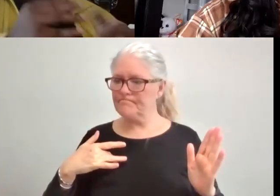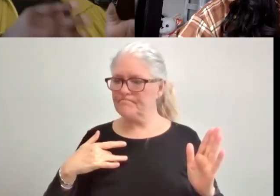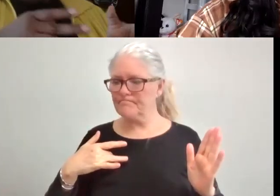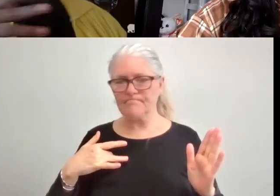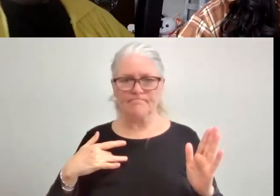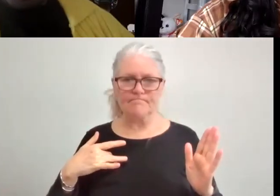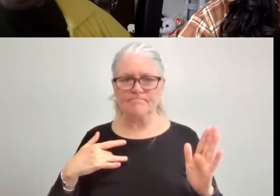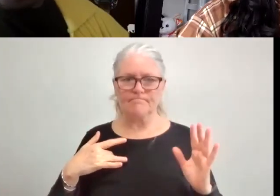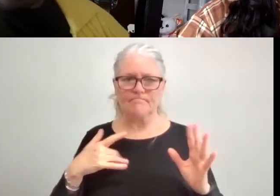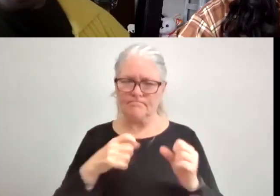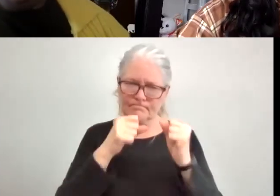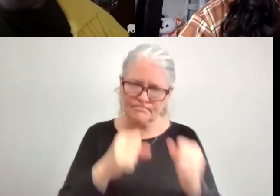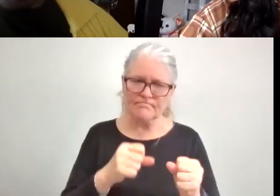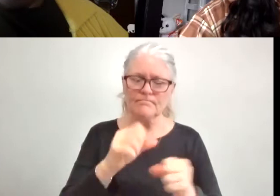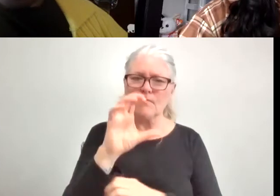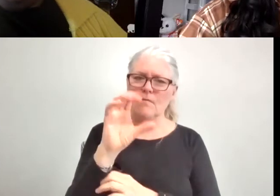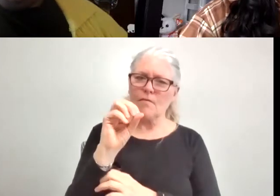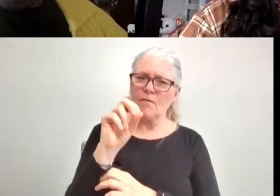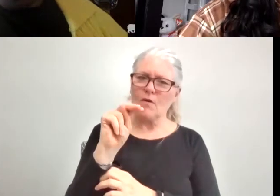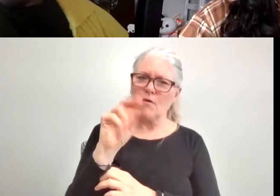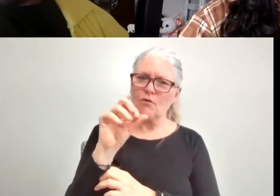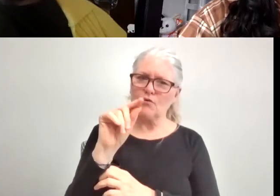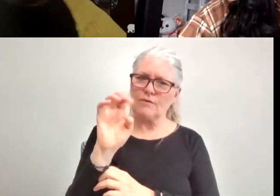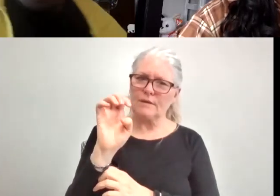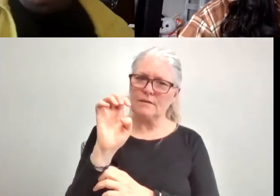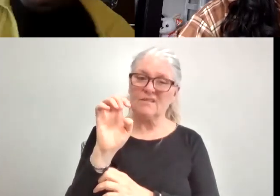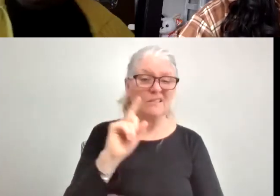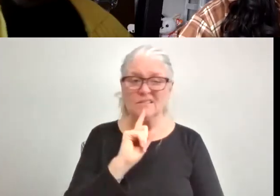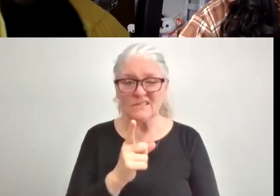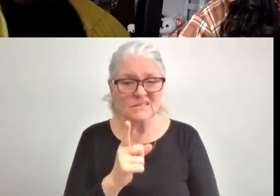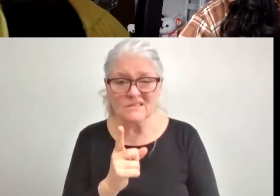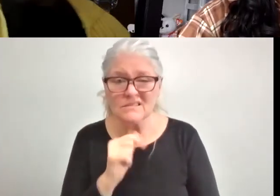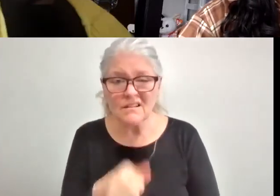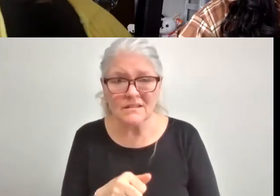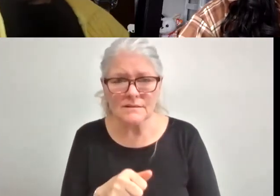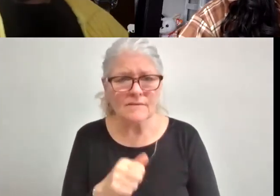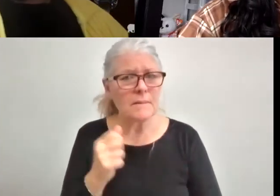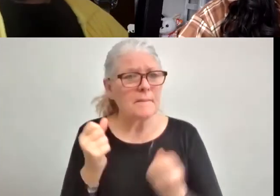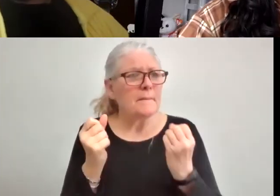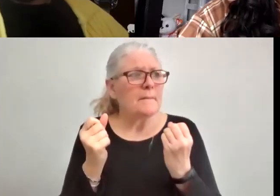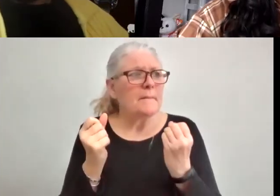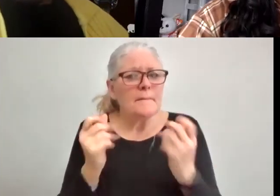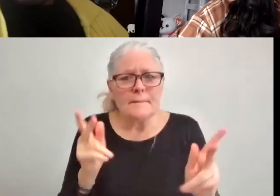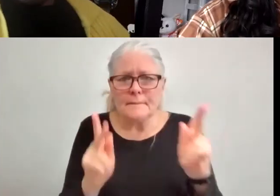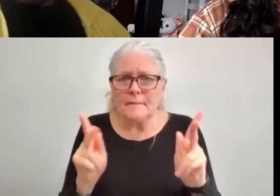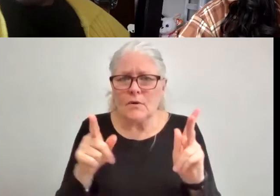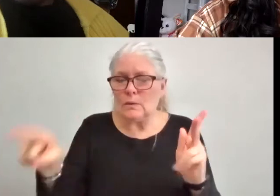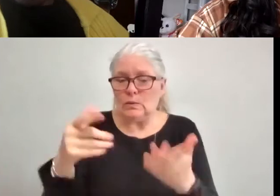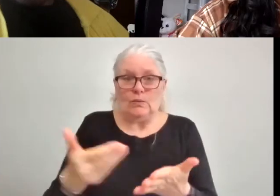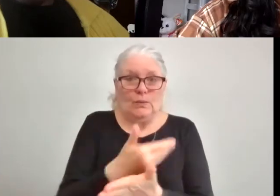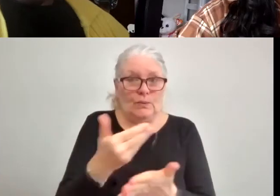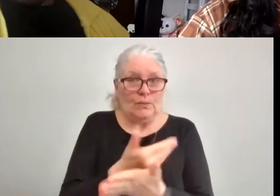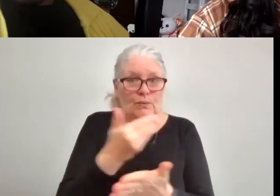more concrete than they are. A lot of these systems that we are evaluating, it's new to a lot of people, right? And while, yeah, they